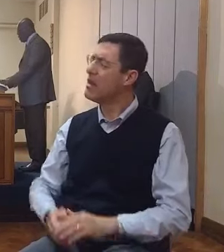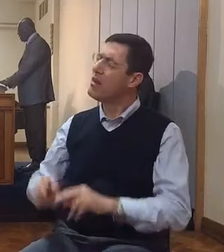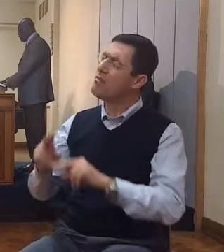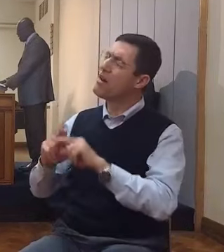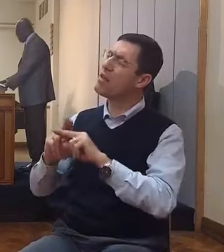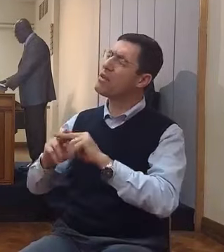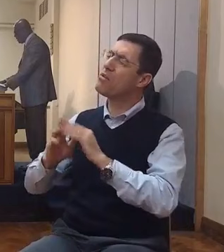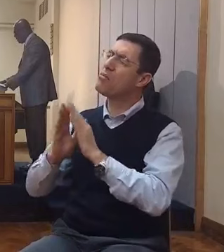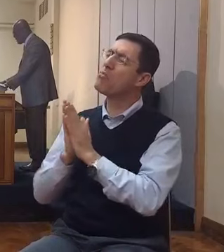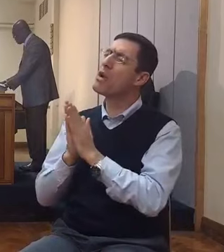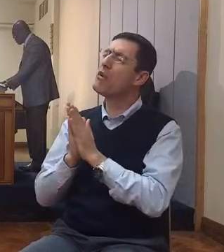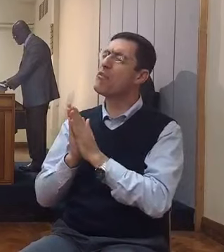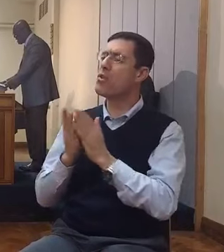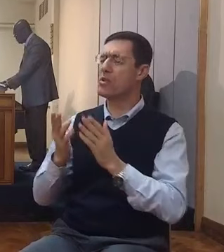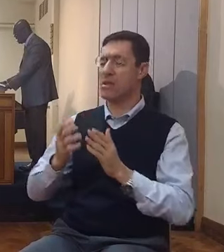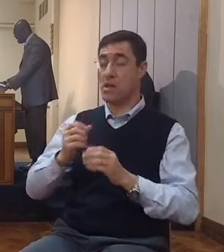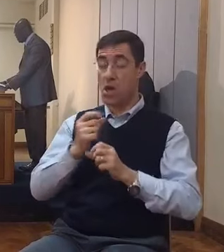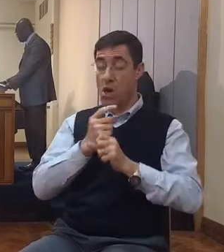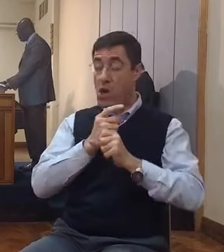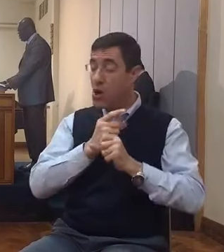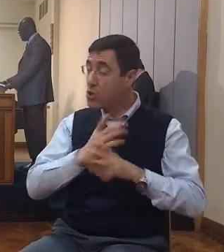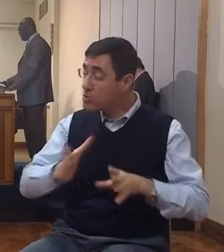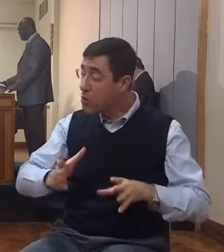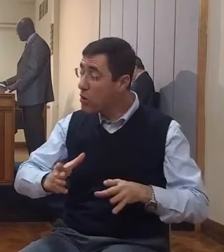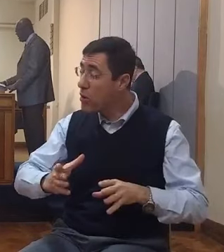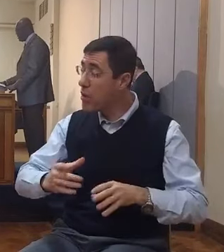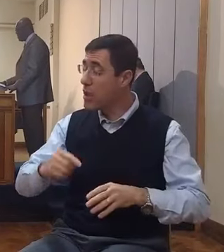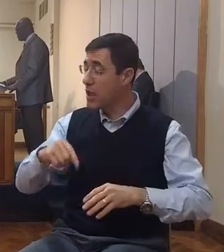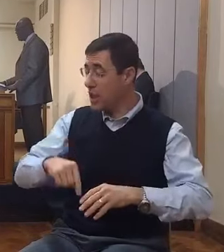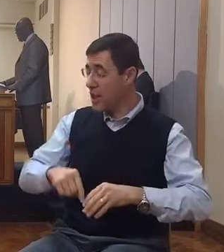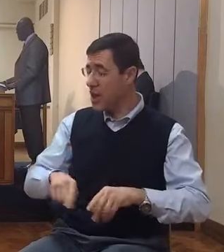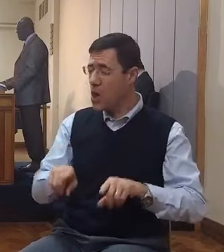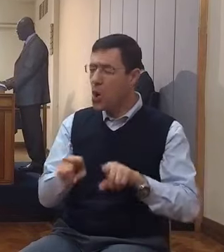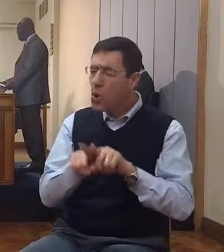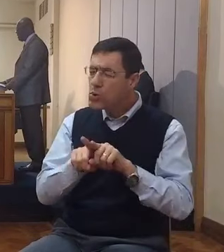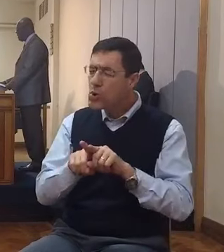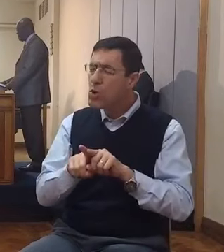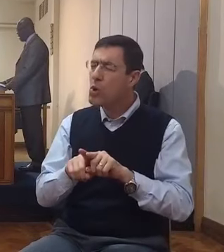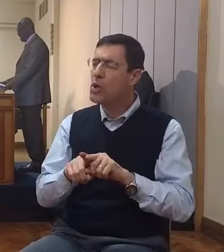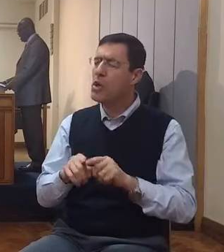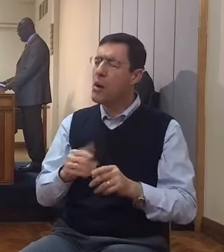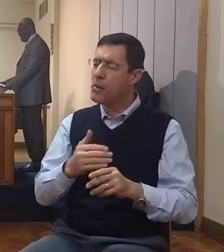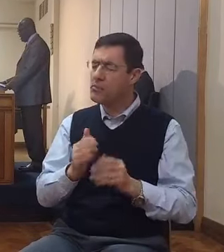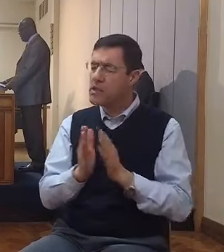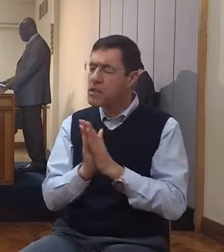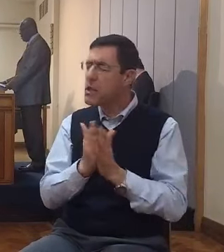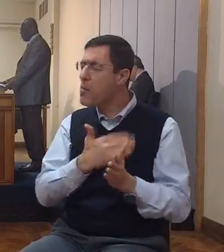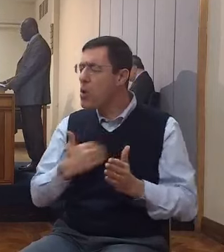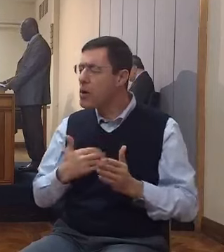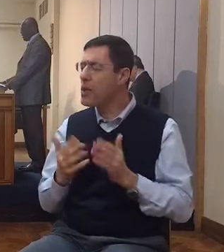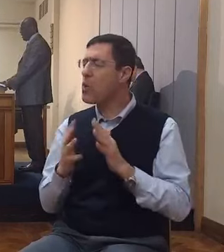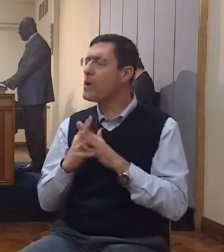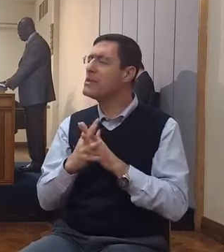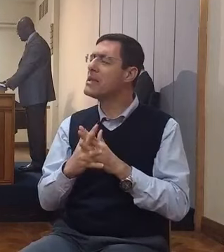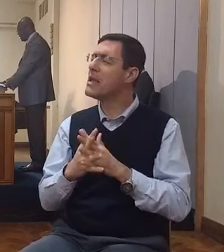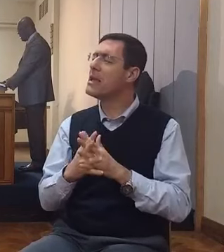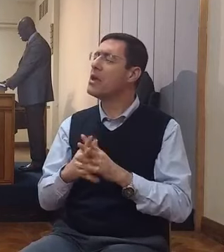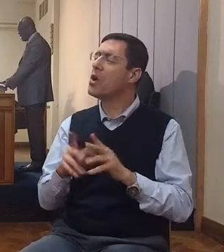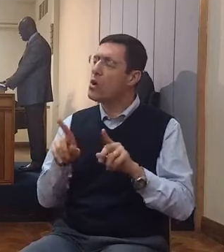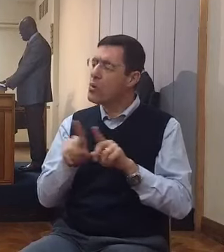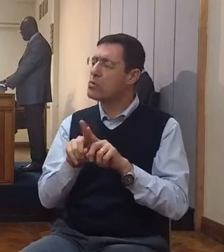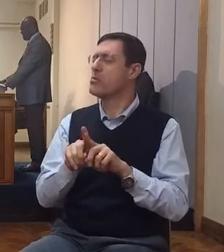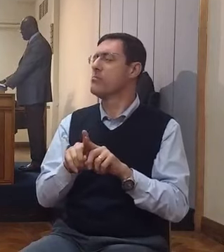gospel and the teaching, instructive ministry which we continue to receive in this place. O Lord, help